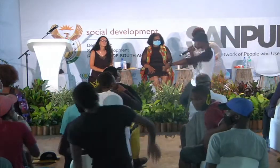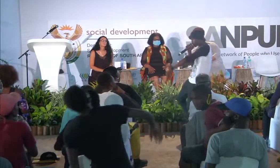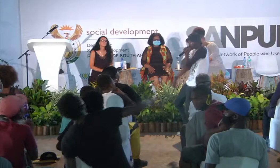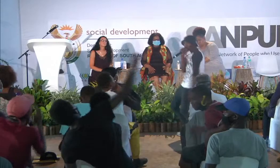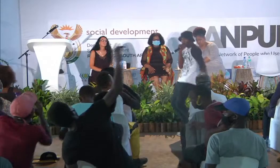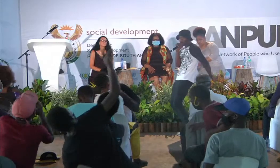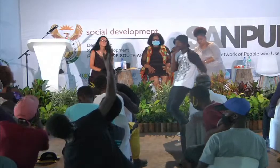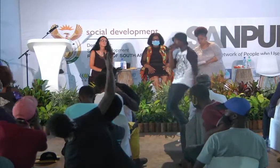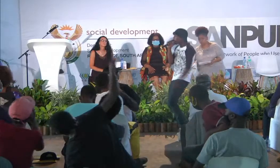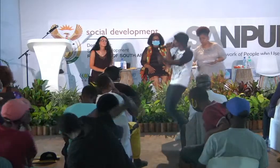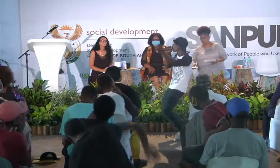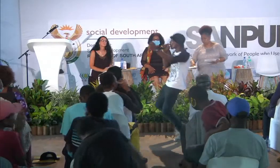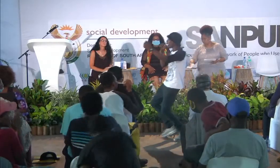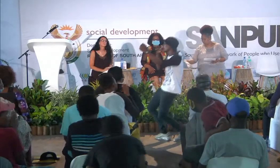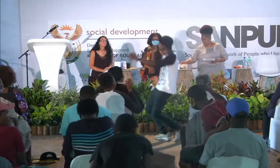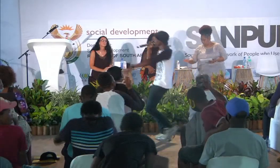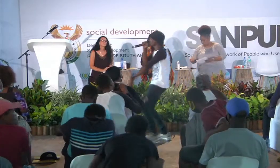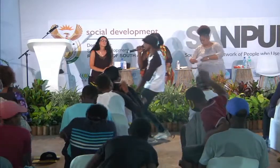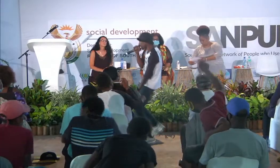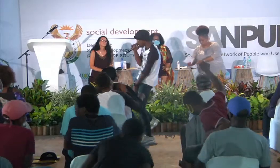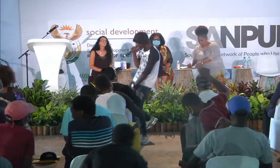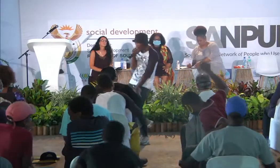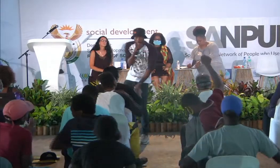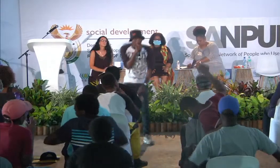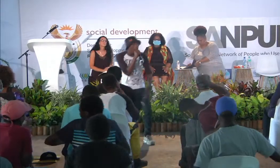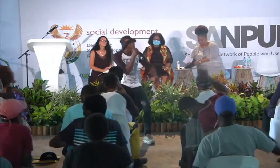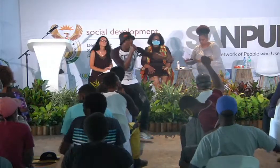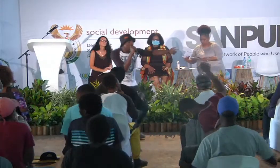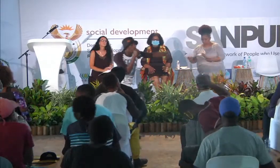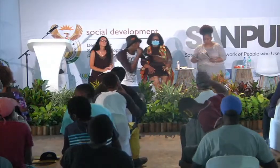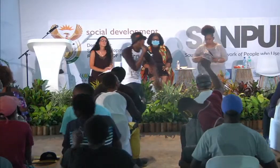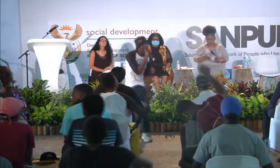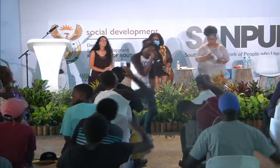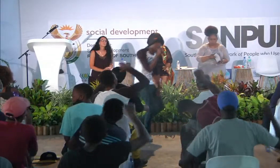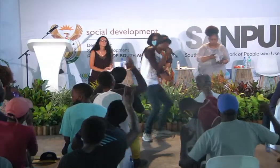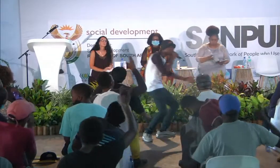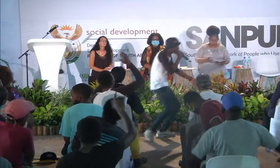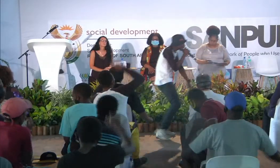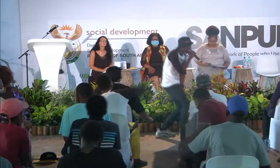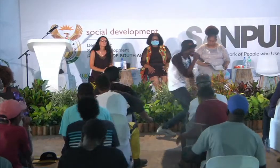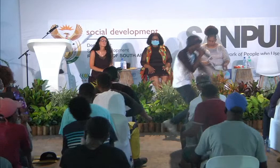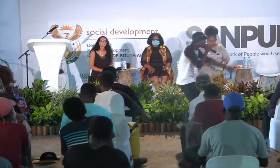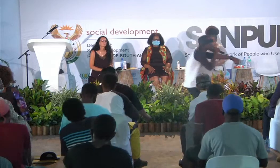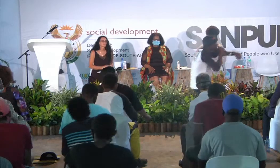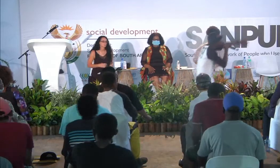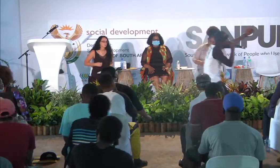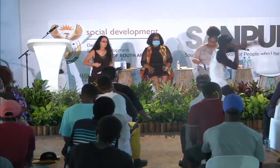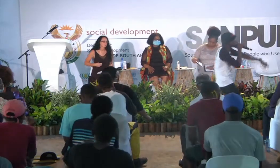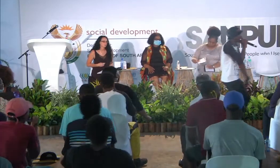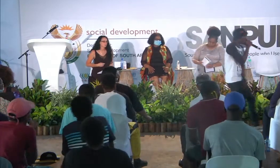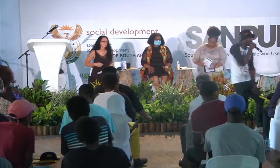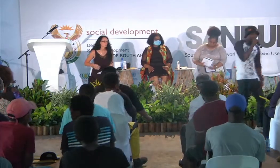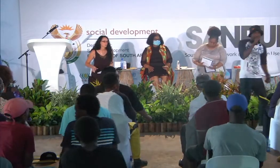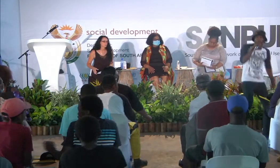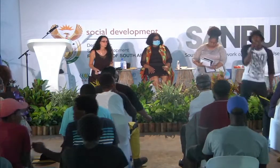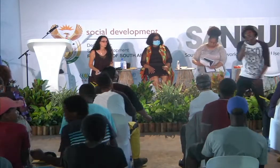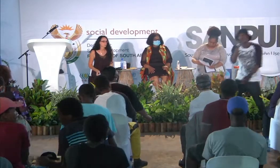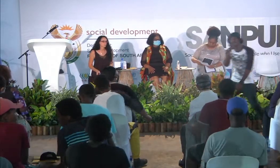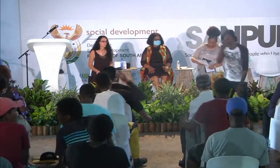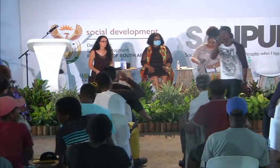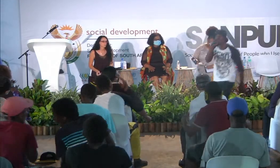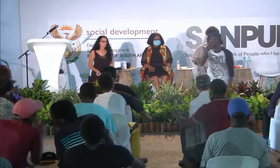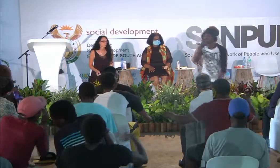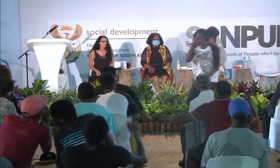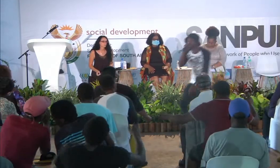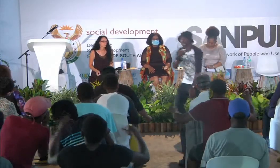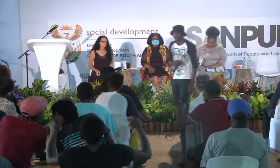street joint, I'm smashing before I hop on the stage. 80 of my hustle, I couldn't matter to the rest of my days. Trying to